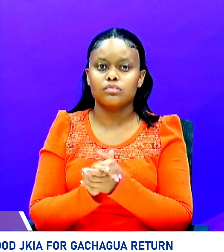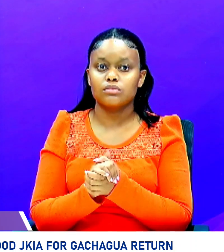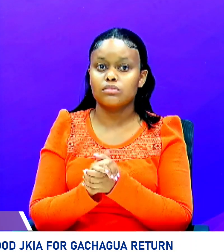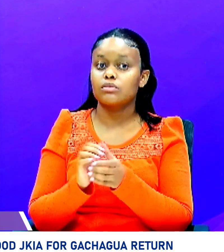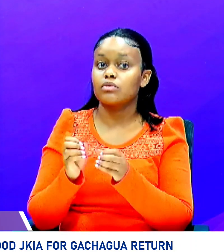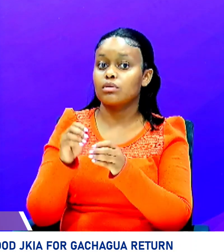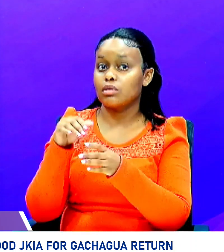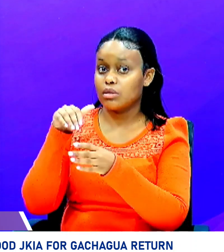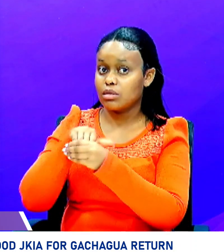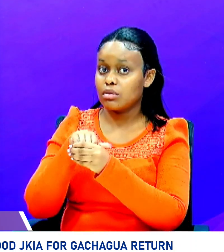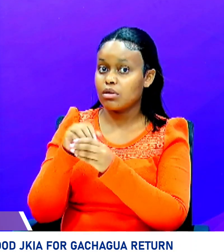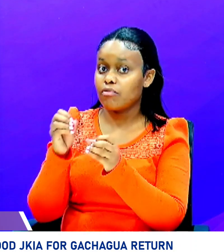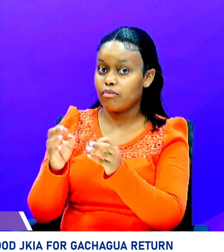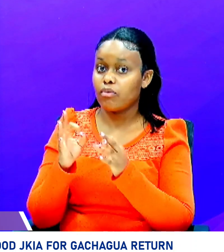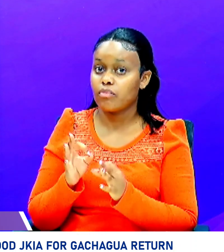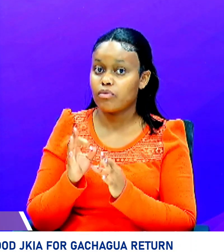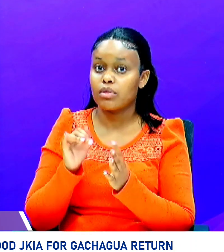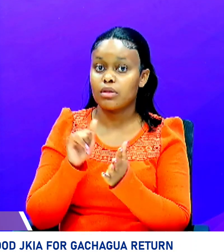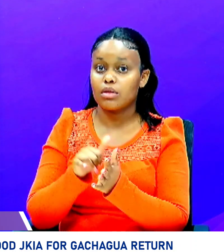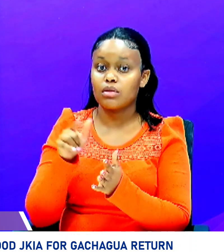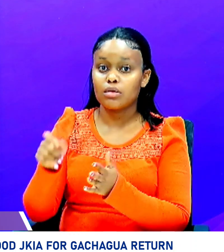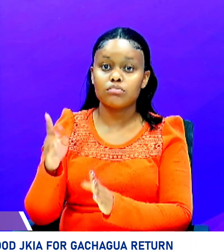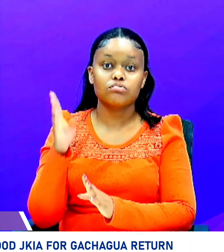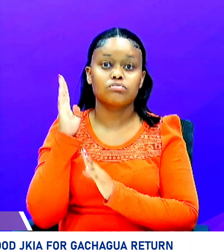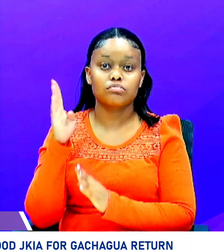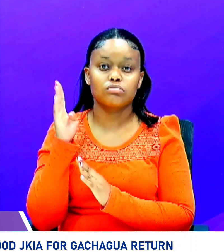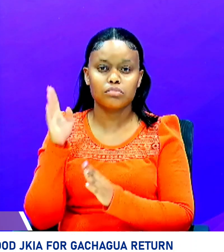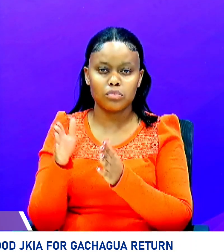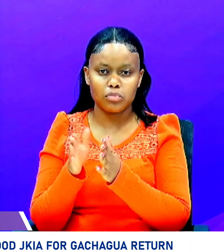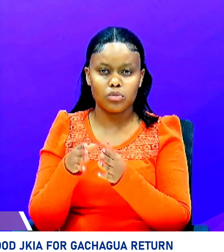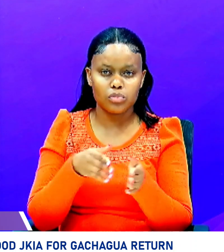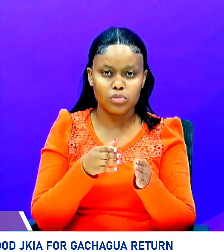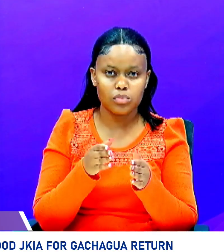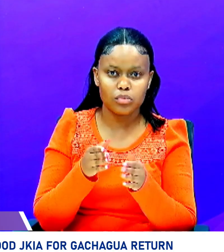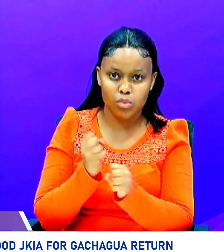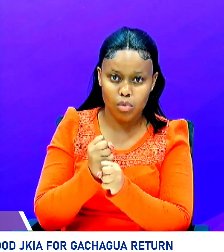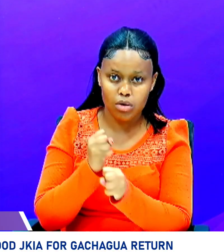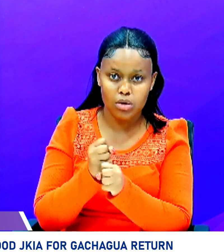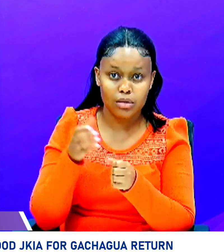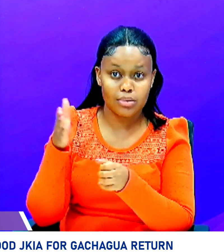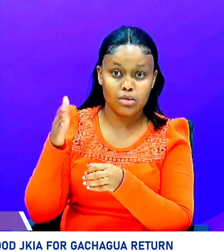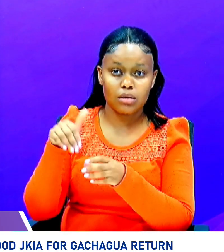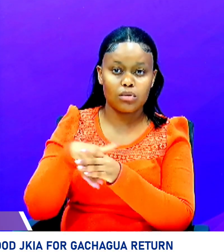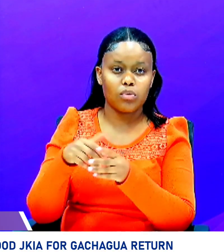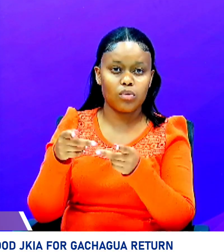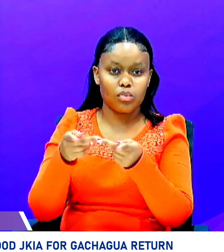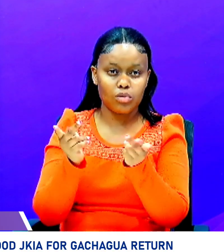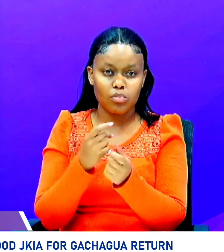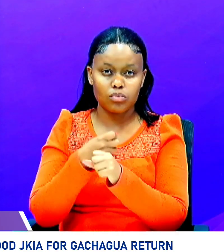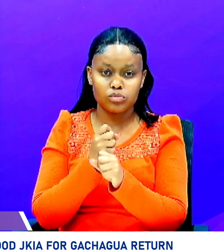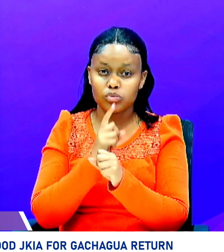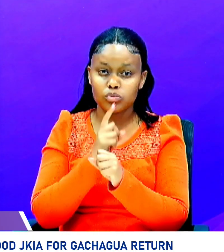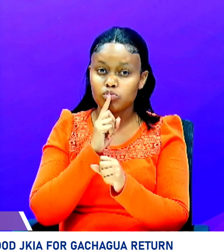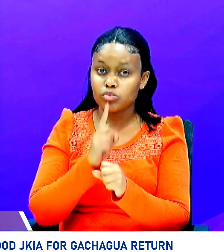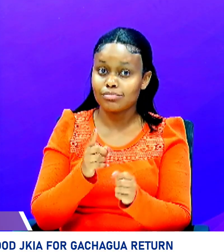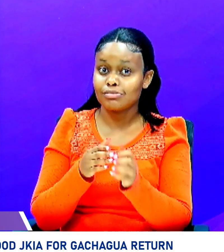heightened surveillance. Interior officials maintained that security operations were in place to ensure order